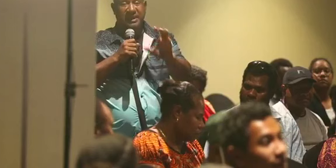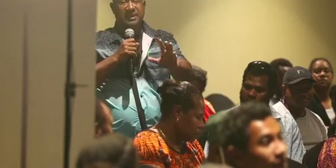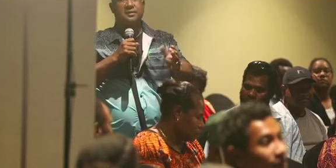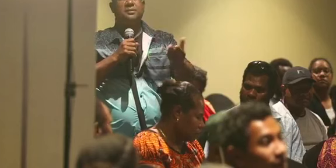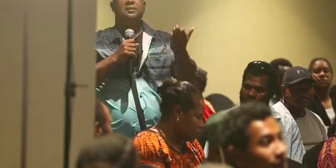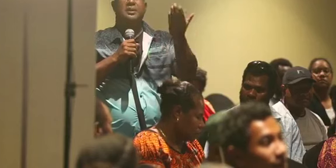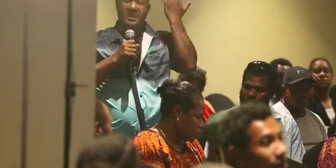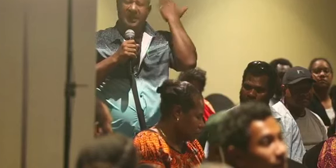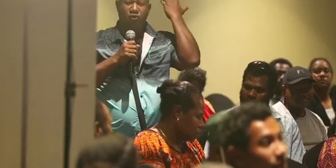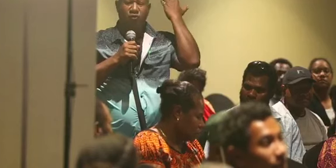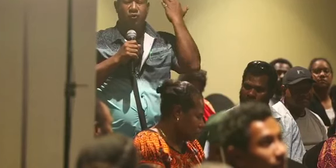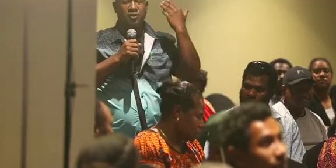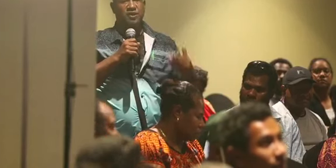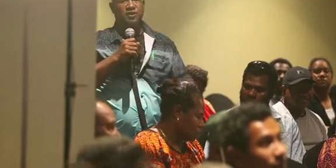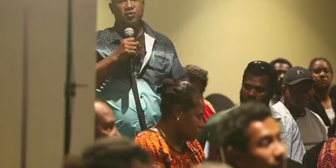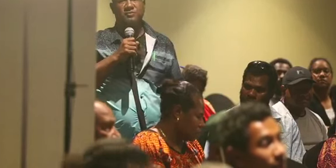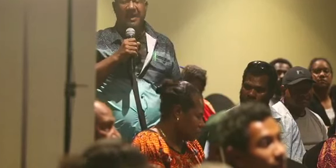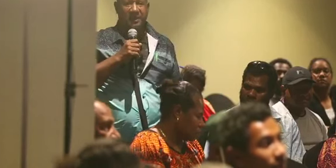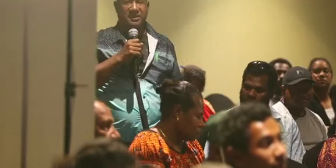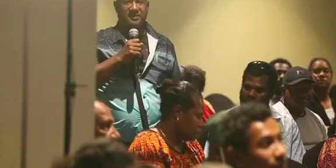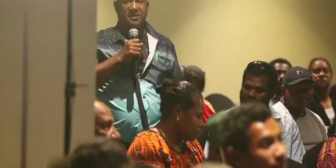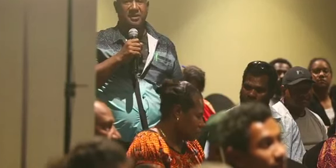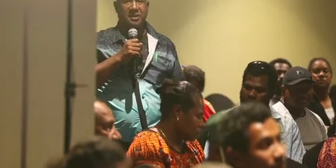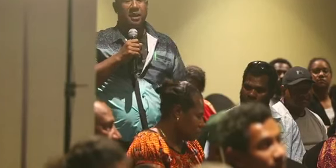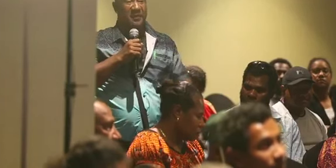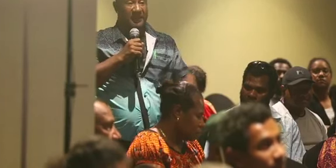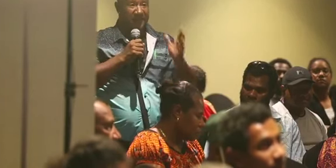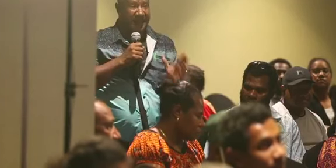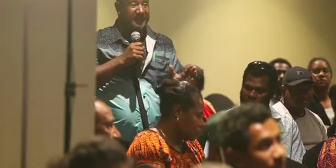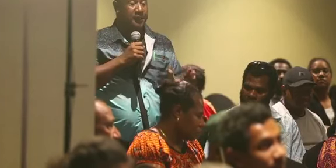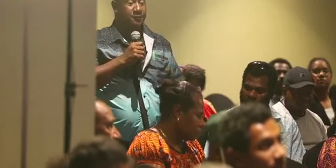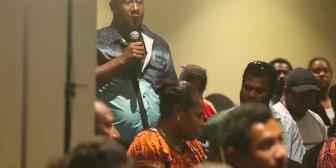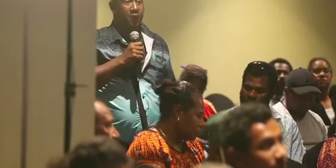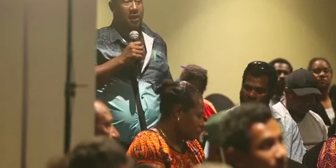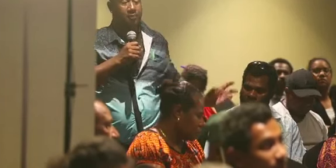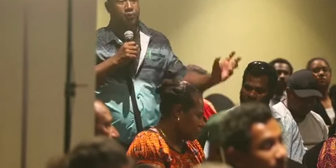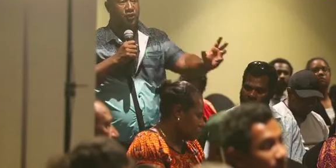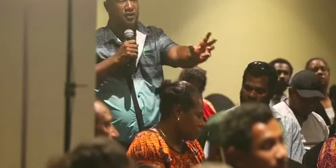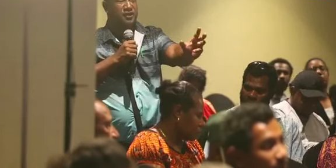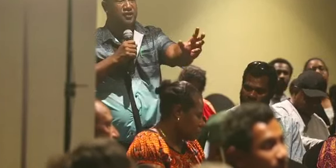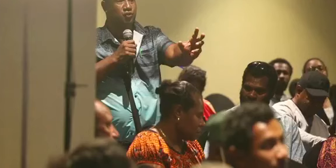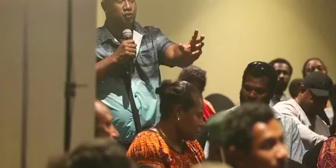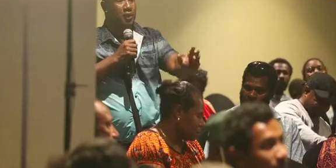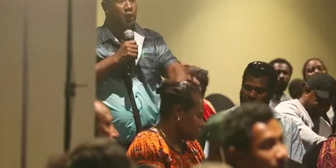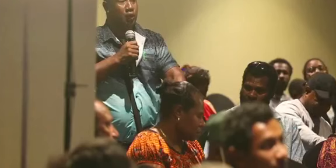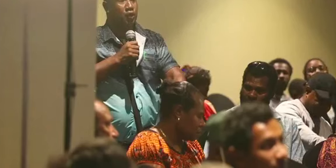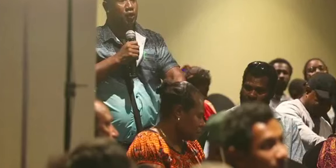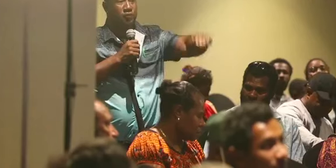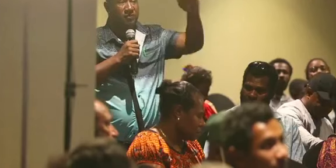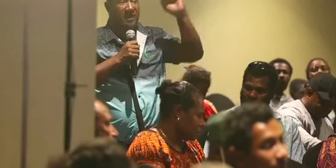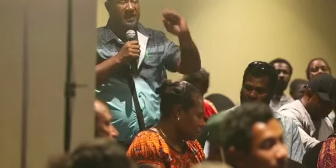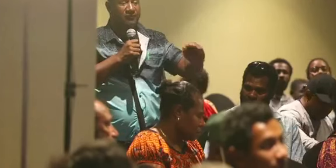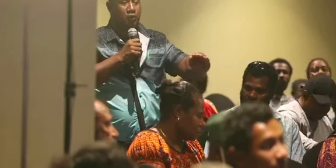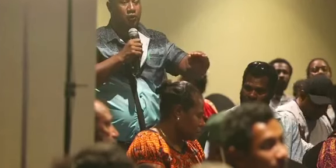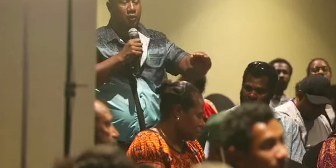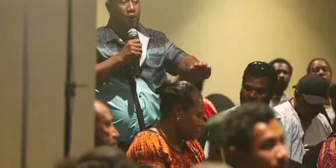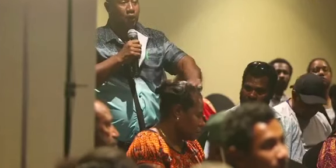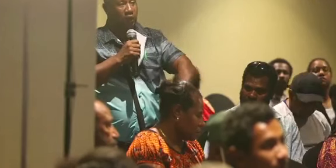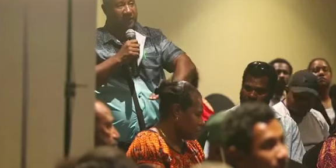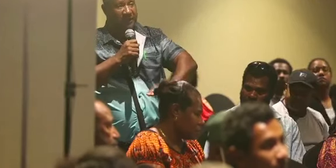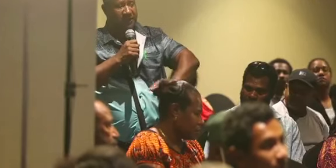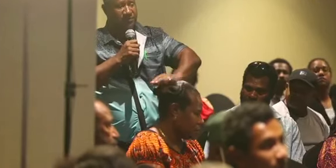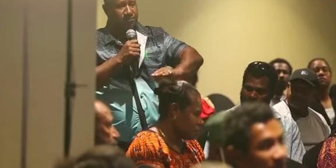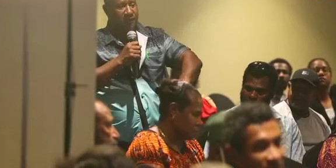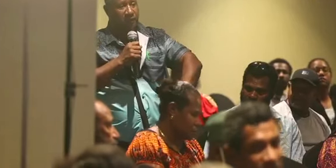work him decide. Let him all politician work him not something. But the money that people are putting things to, lo improving livelihood,